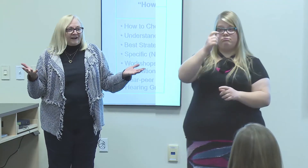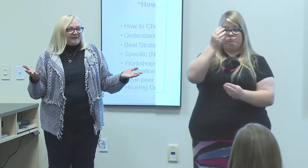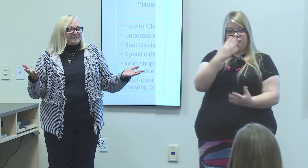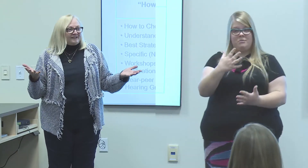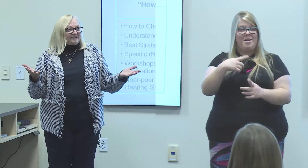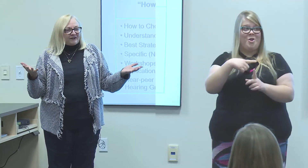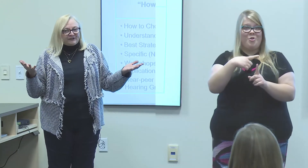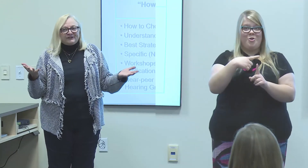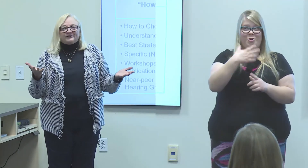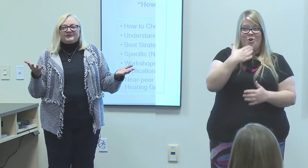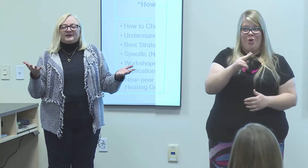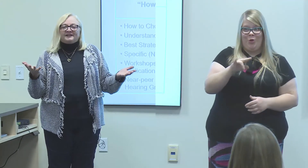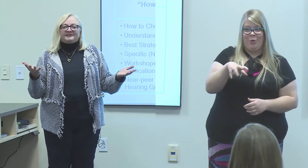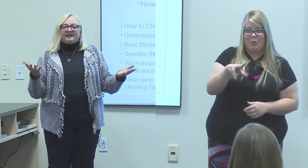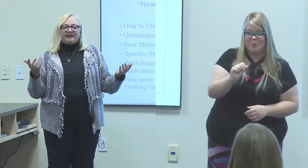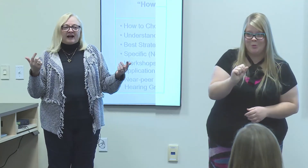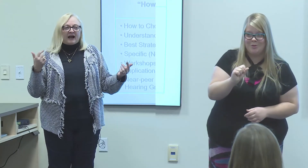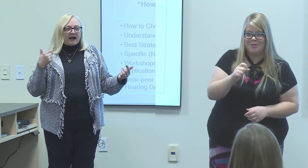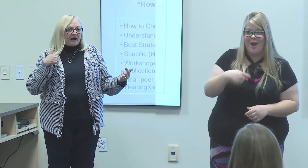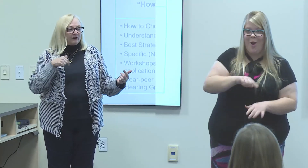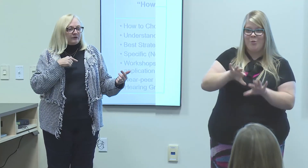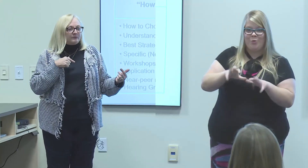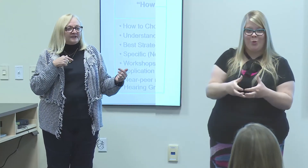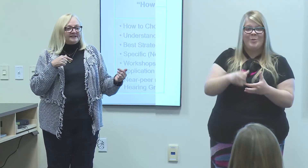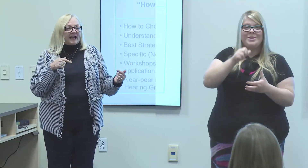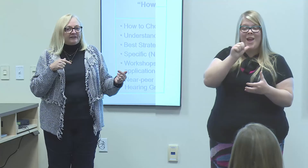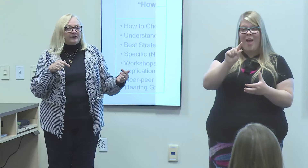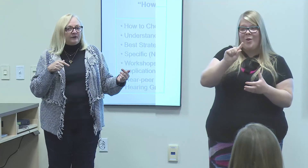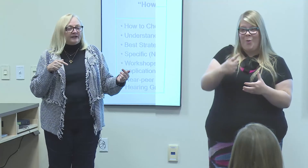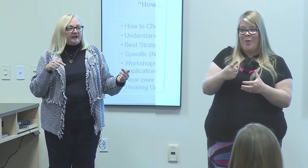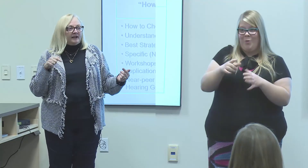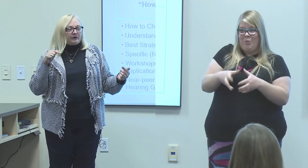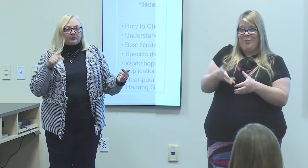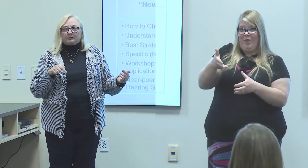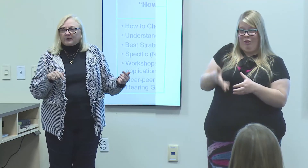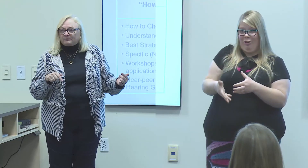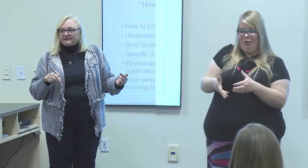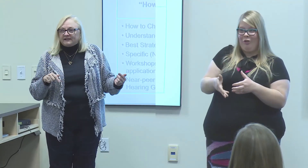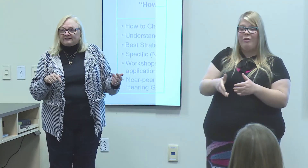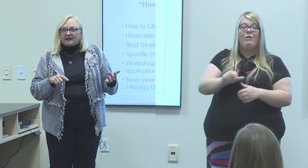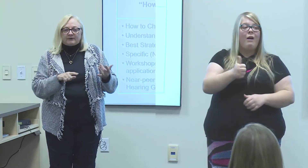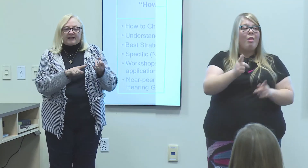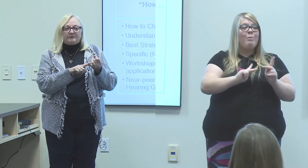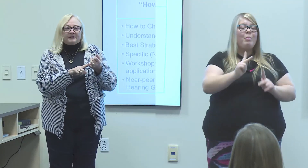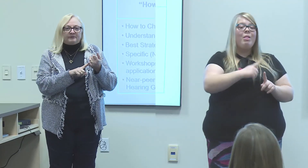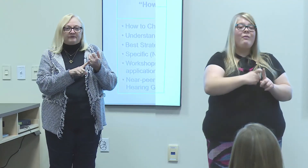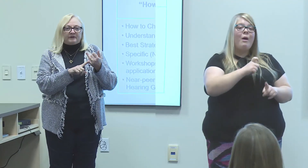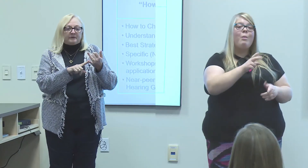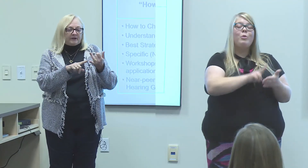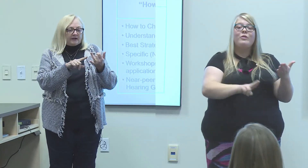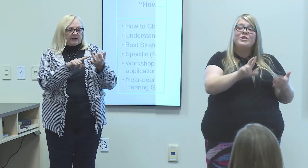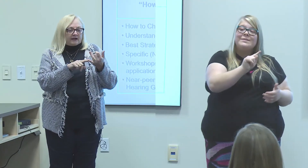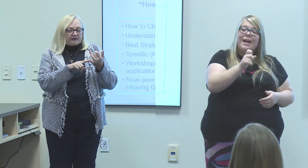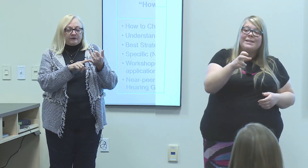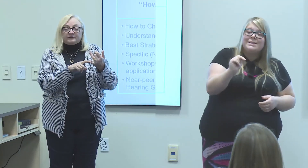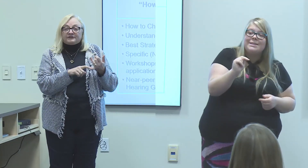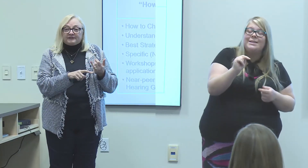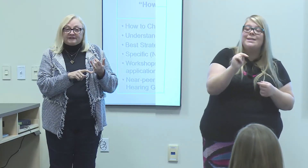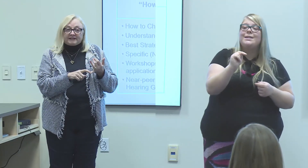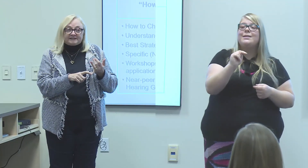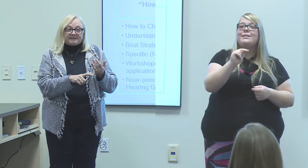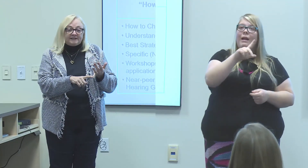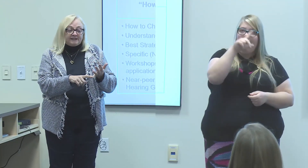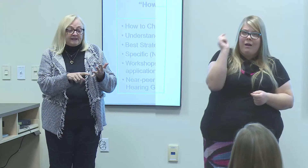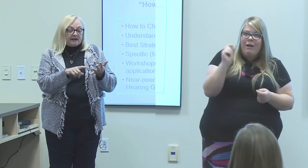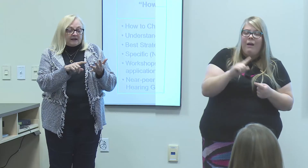we finally, the good news was our group was not the only group represented there. We had people from University